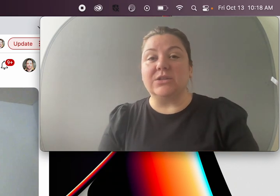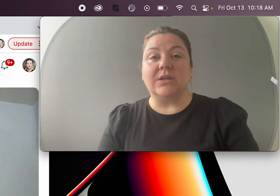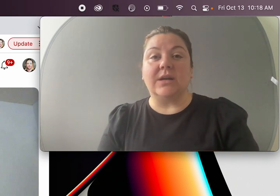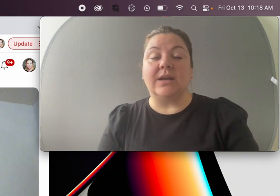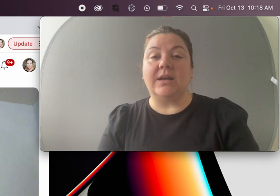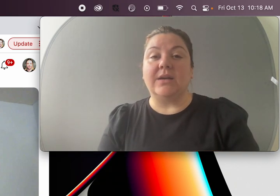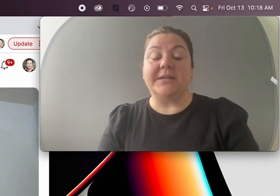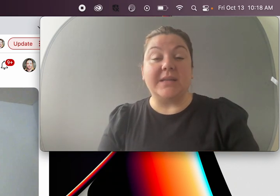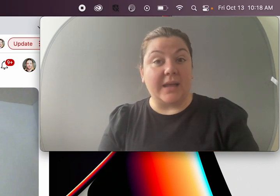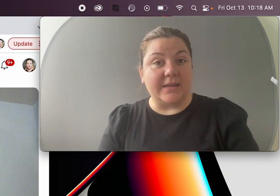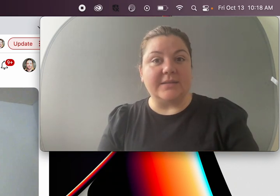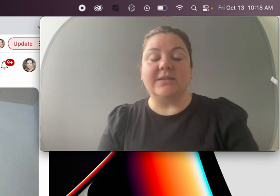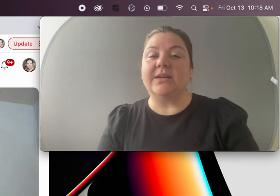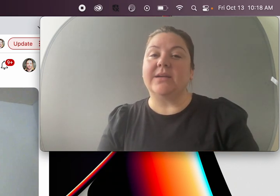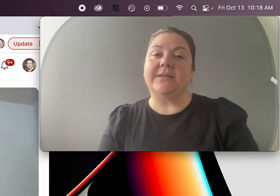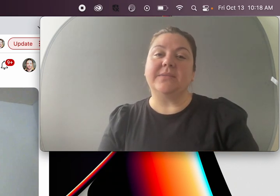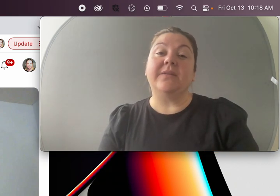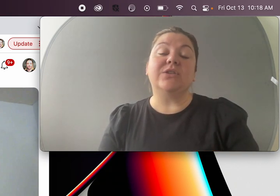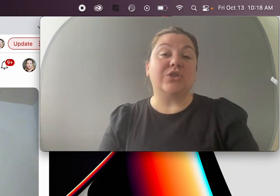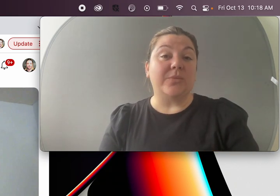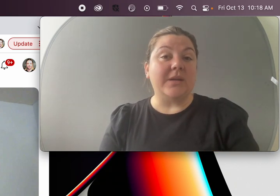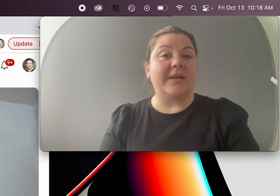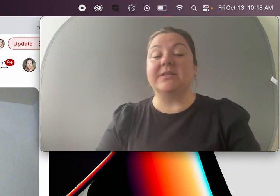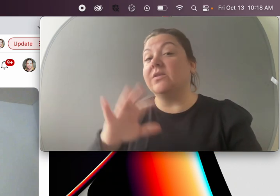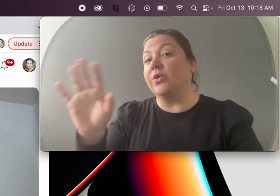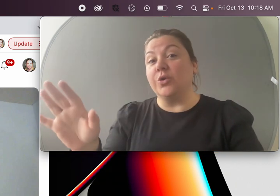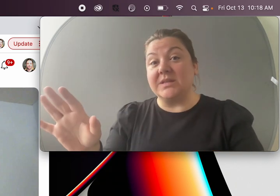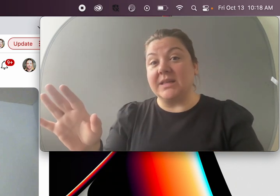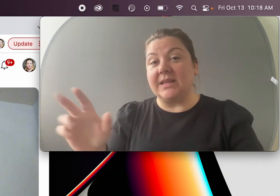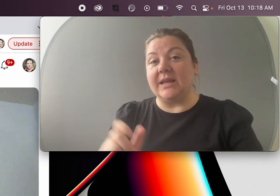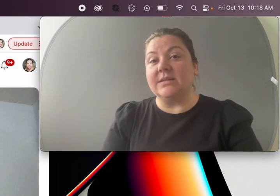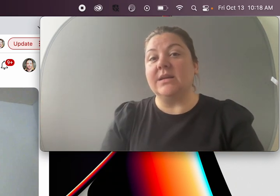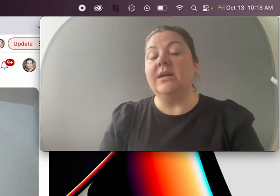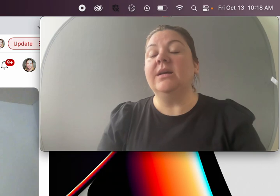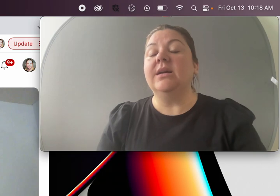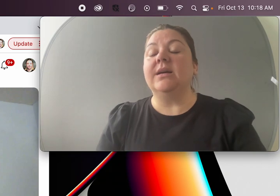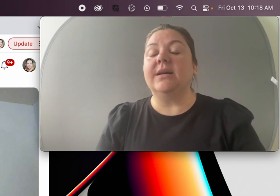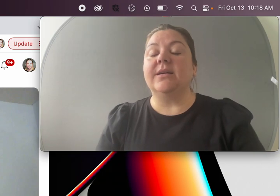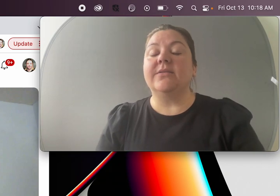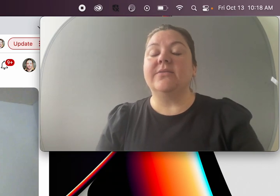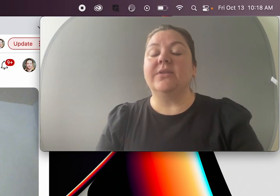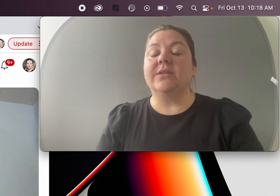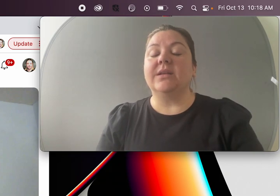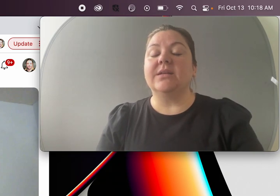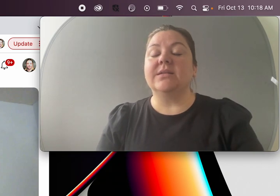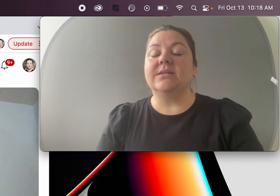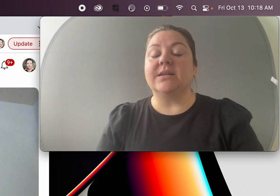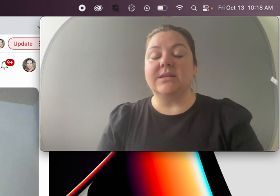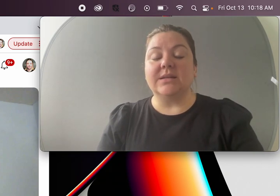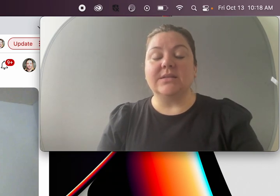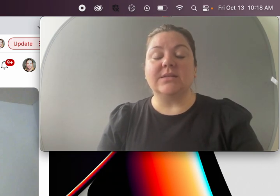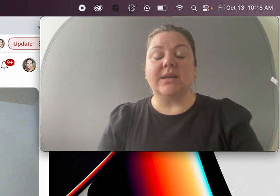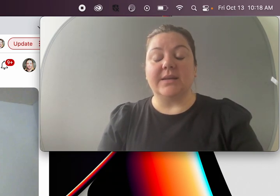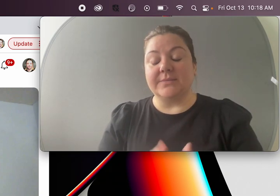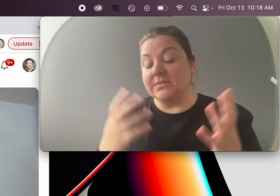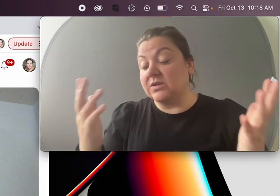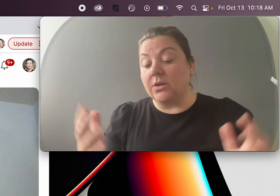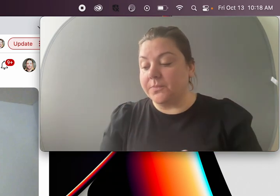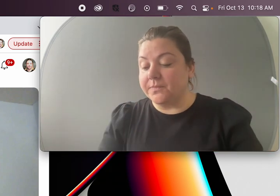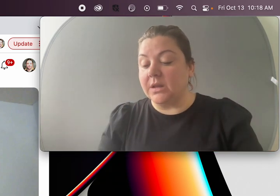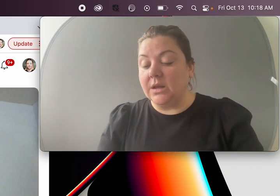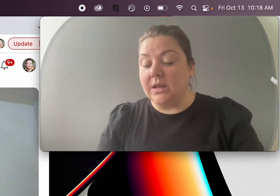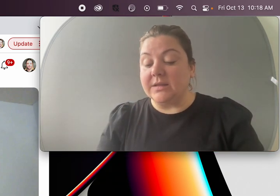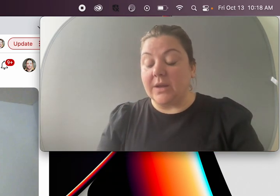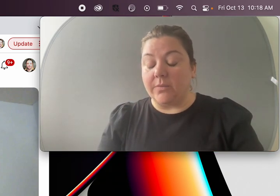Spanish, Italian, even German has the verbs at the end. of the sentence,